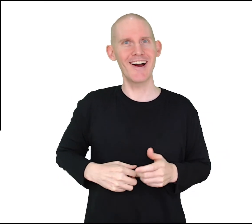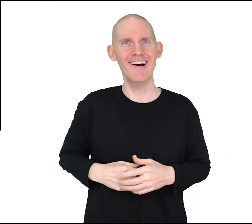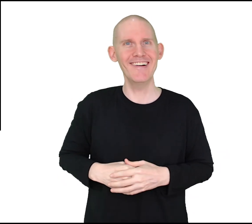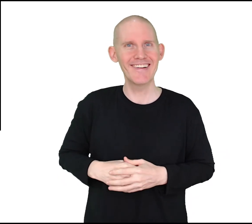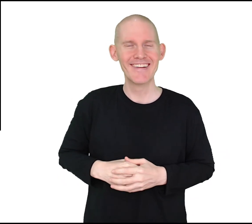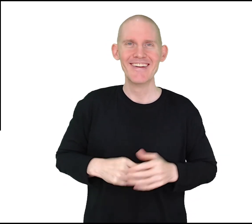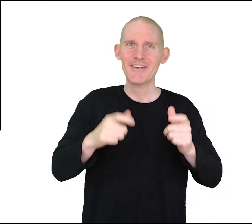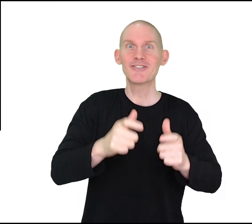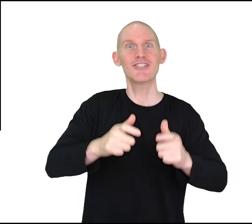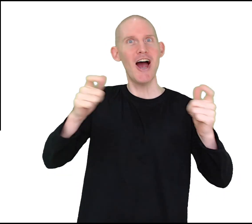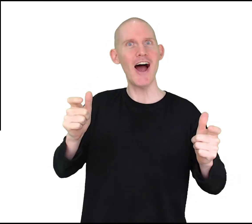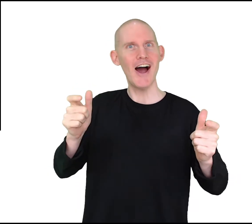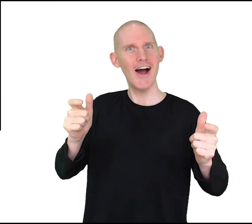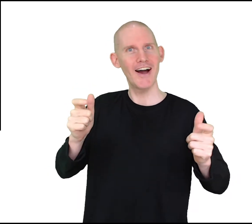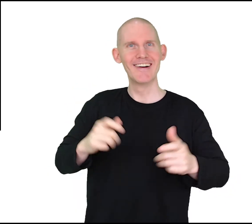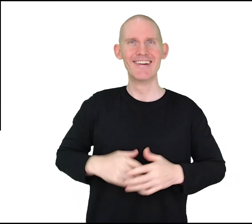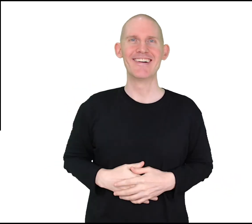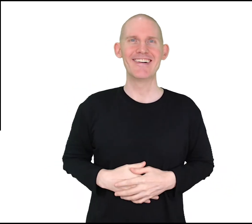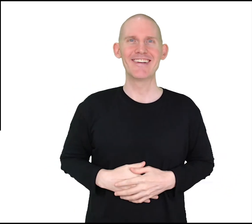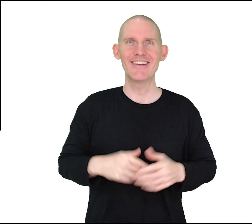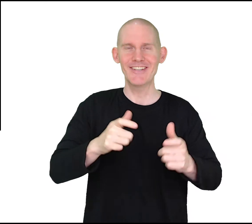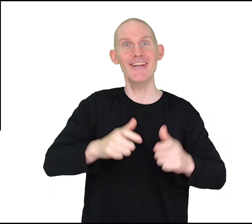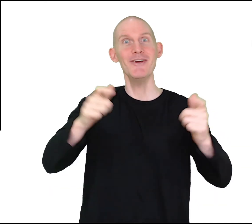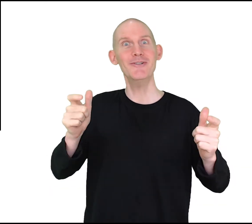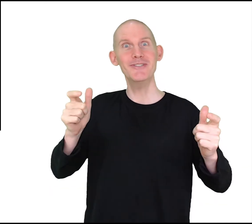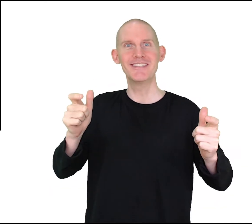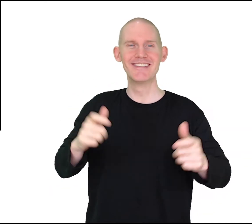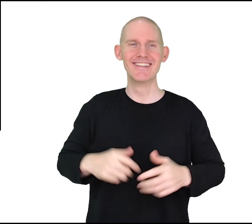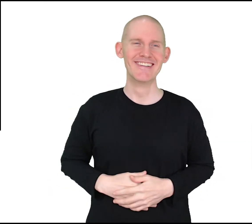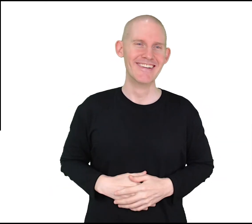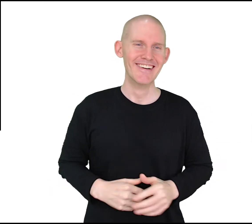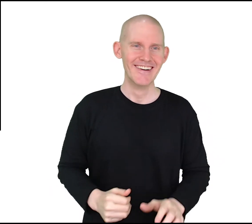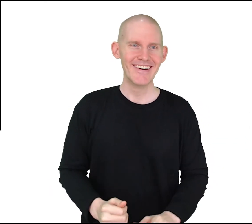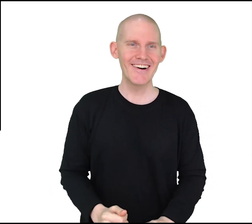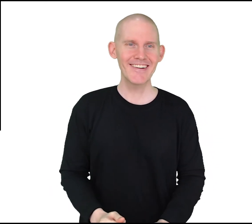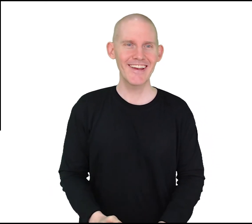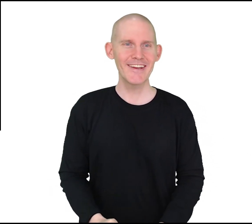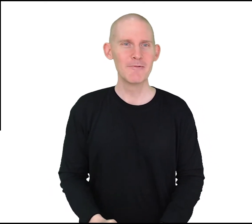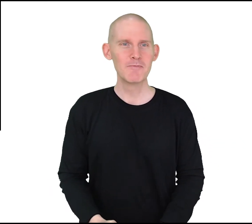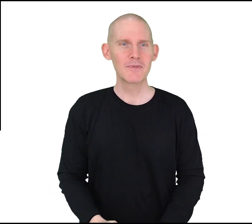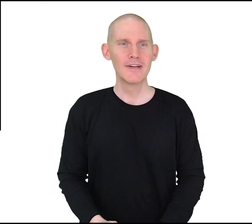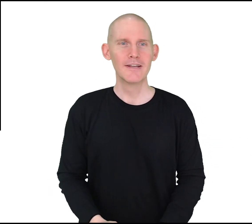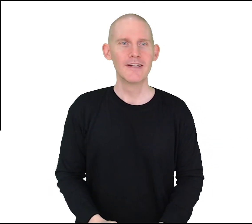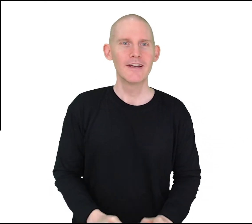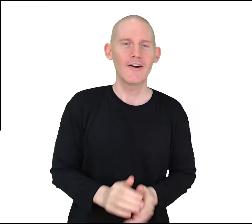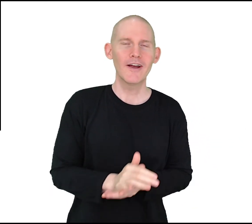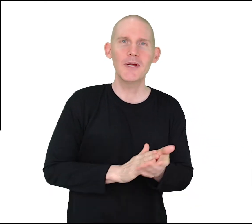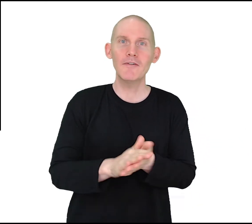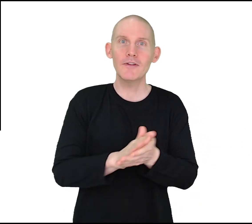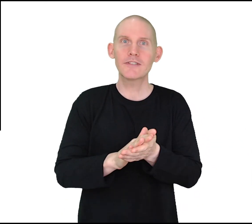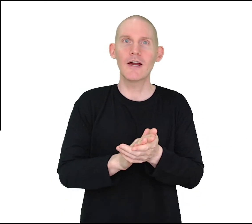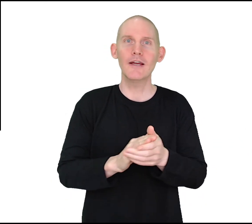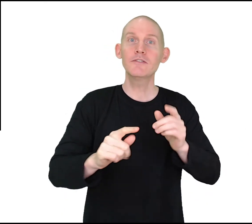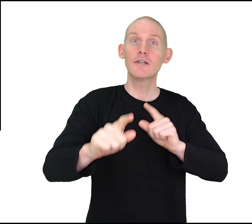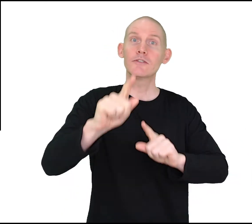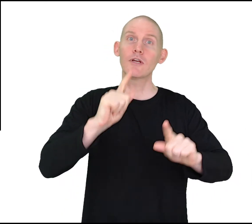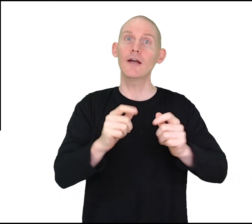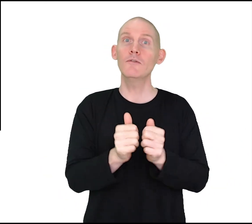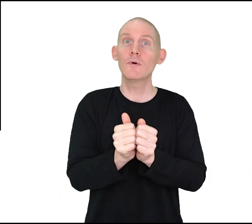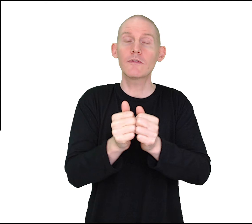cha, cha. Huge. Okay. All right, we have all the signs. Sign with me.